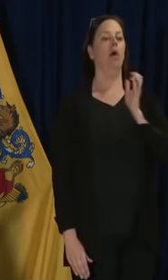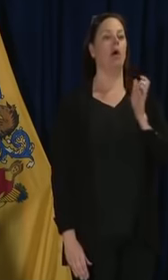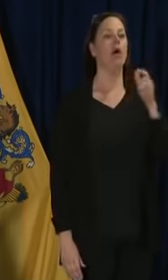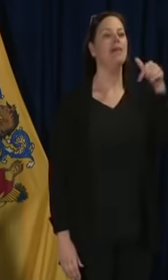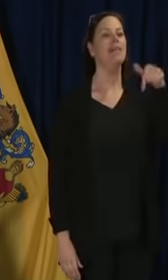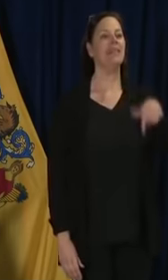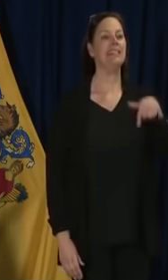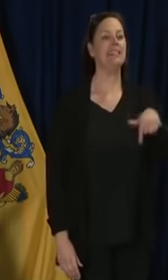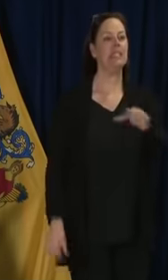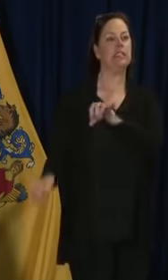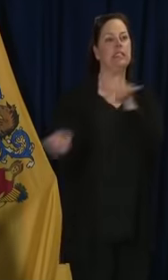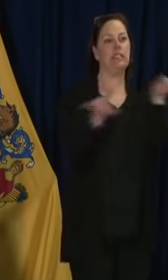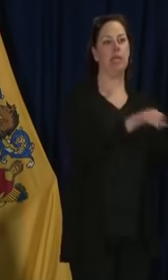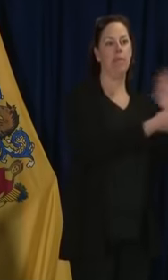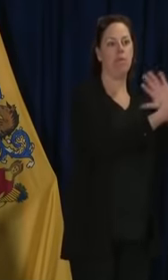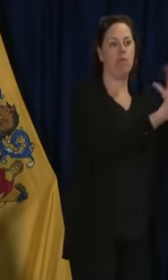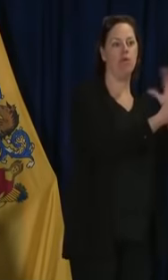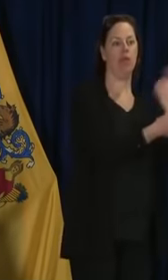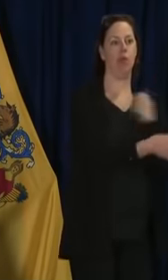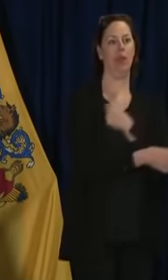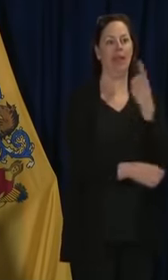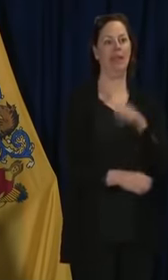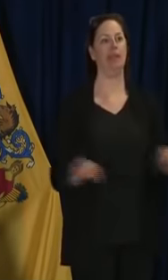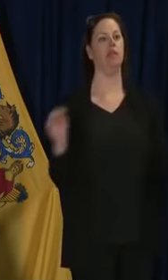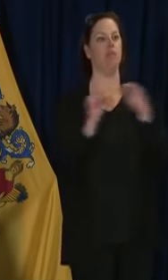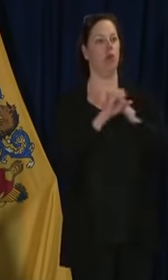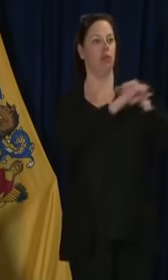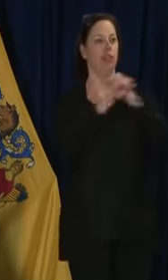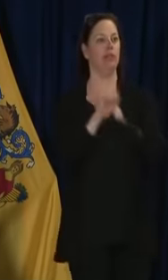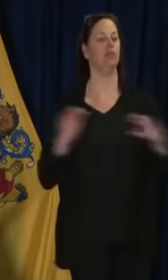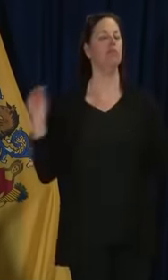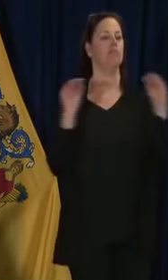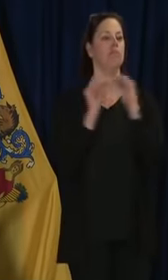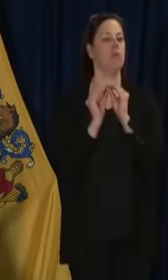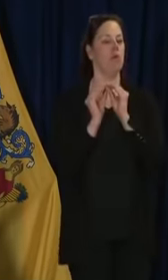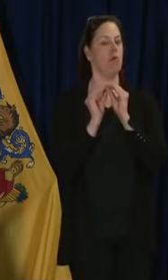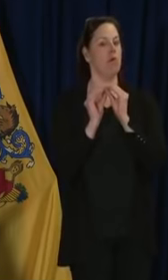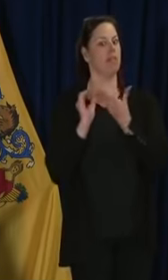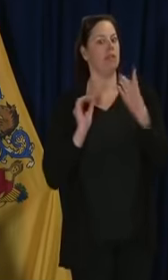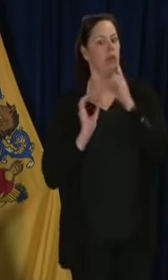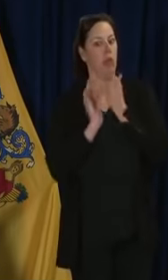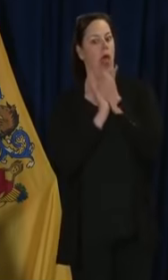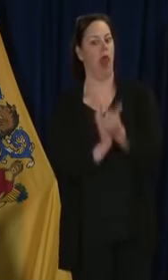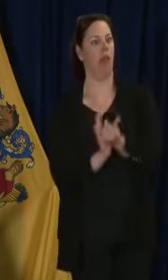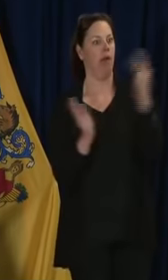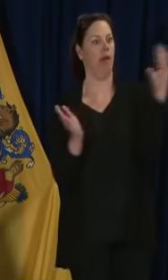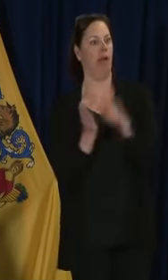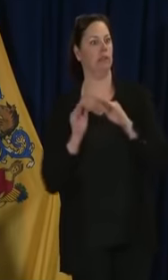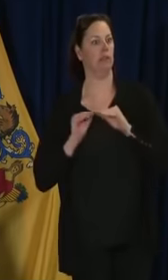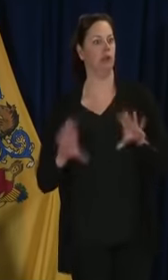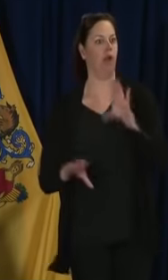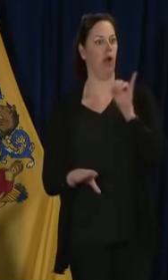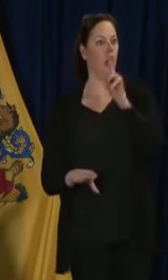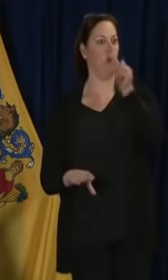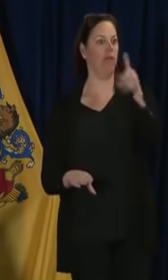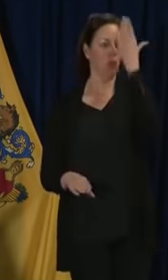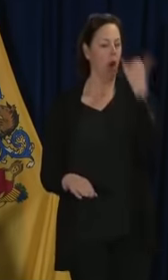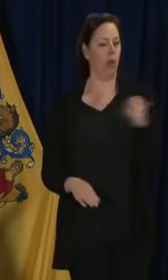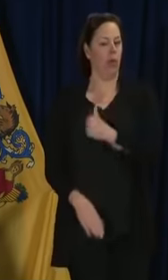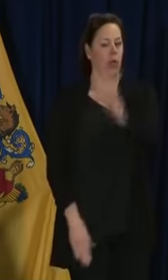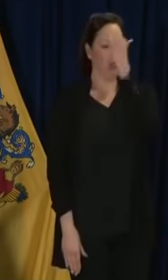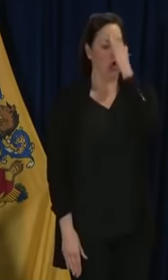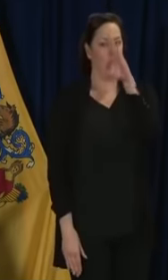boat. We have seen the enemy, and we do not want to be dragged by the enemy. We want to get out ahead